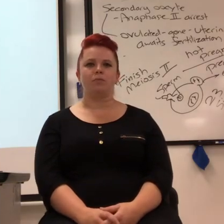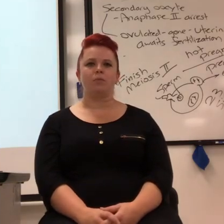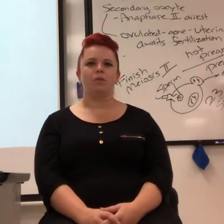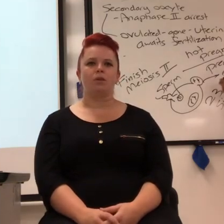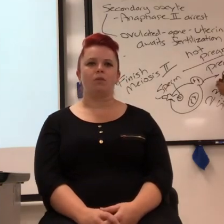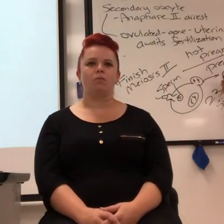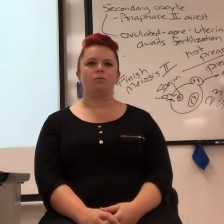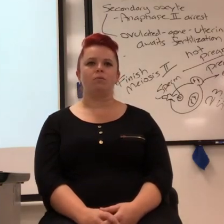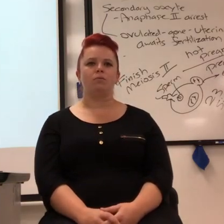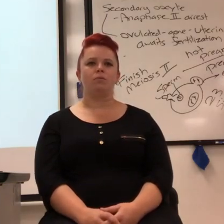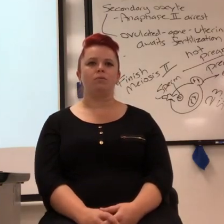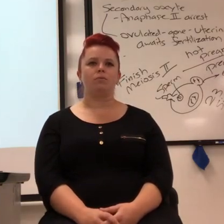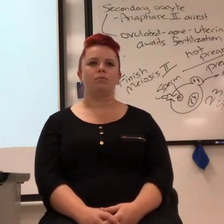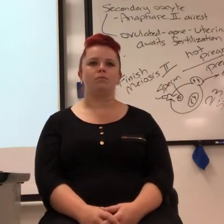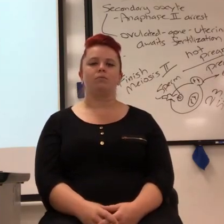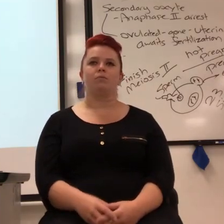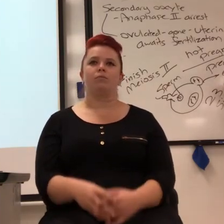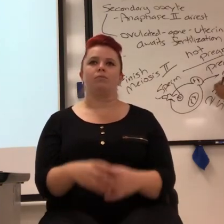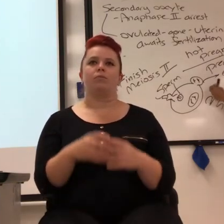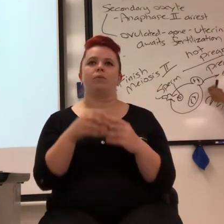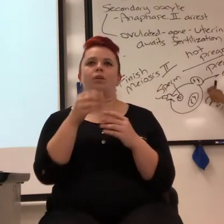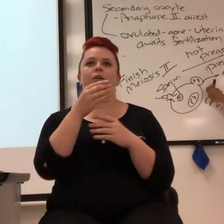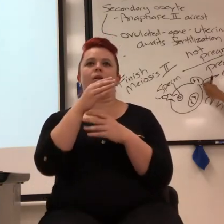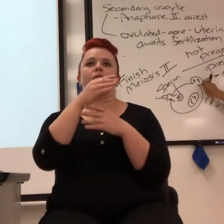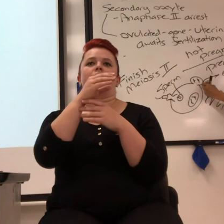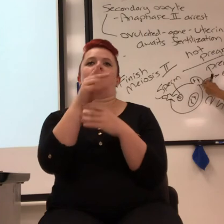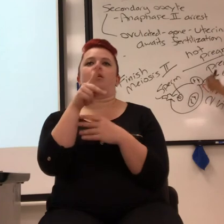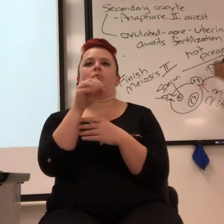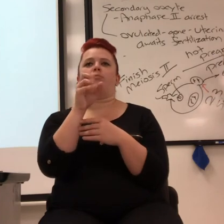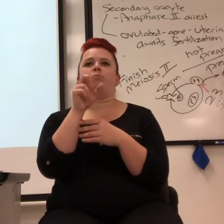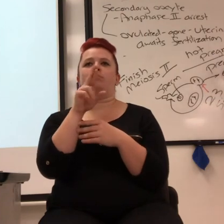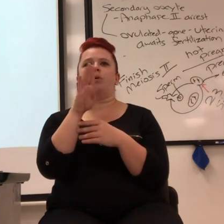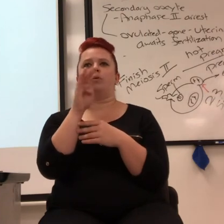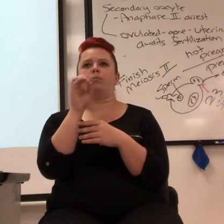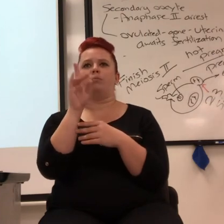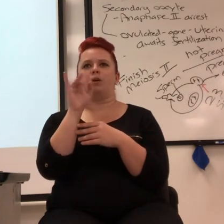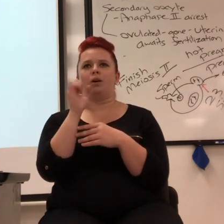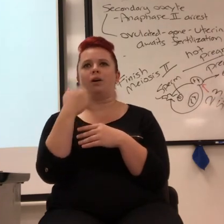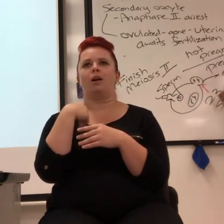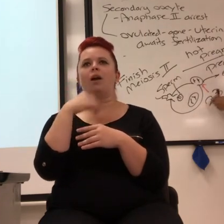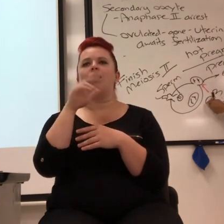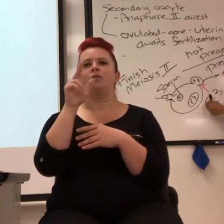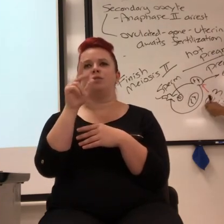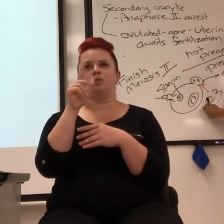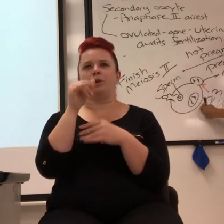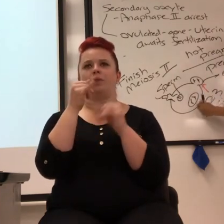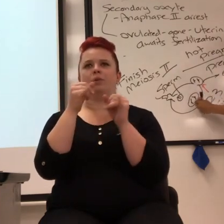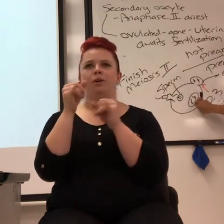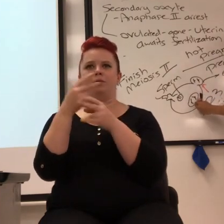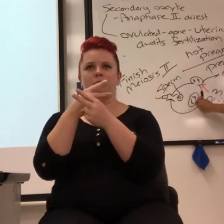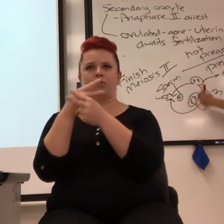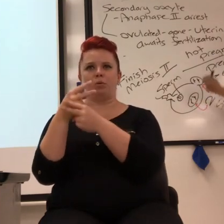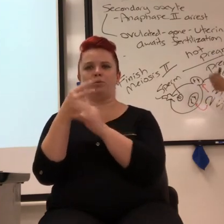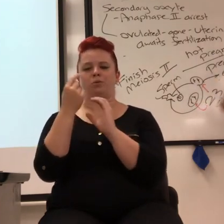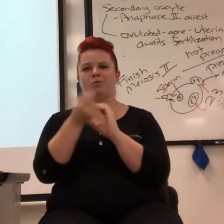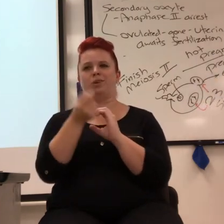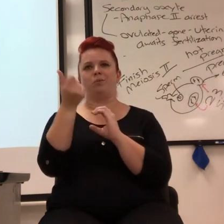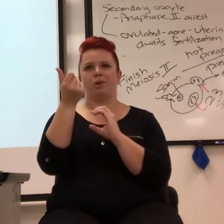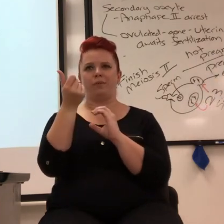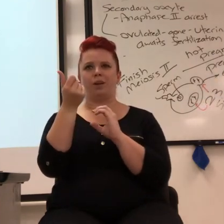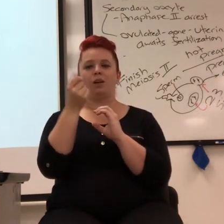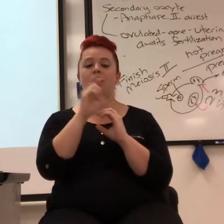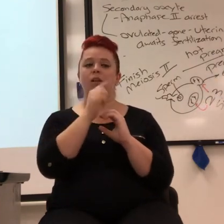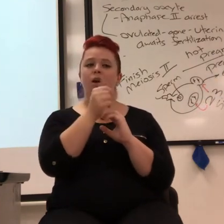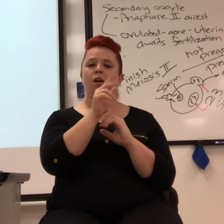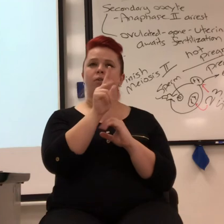Okay? The thing you're rejecting has 23 single chromosomes in it from the mom. Get rid of it. Here's the other 23. You want